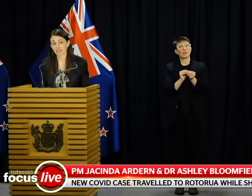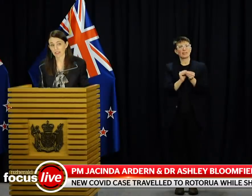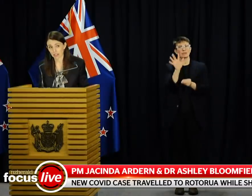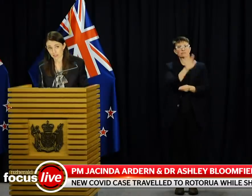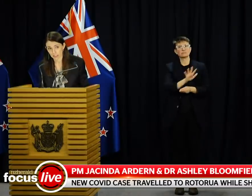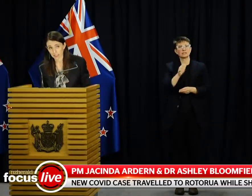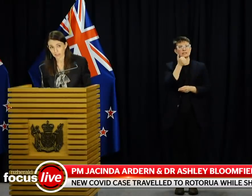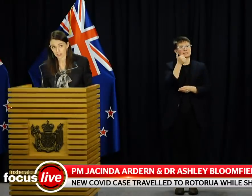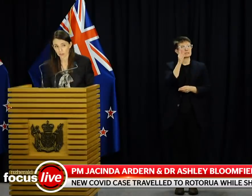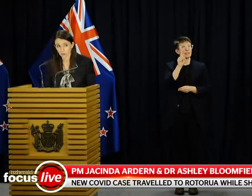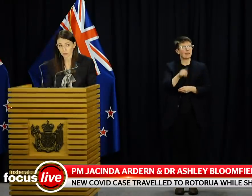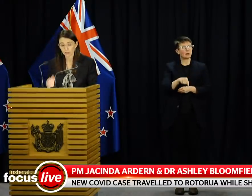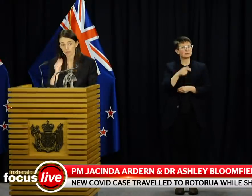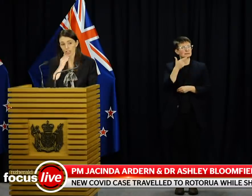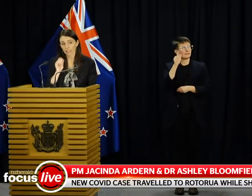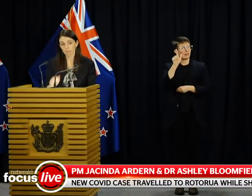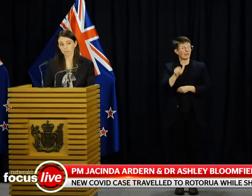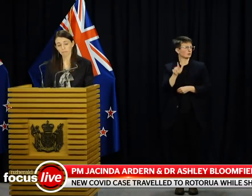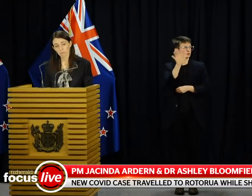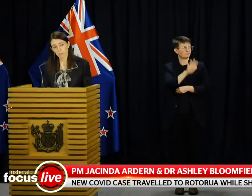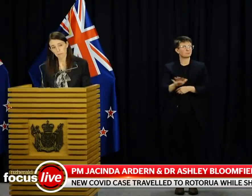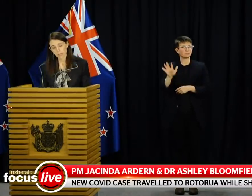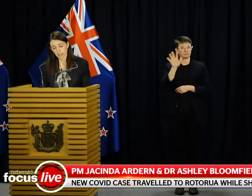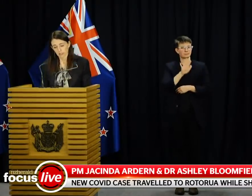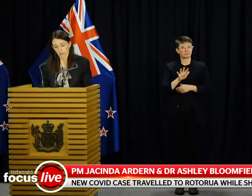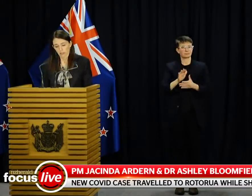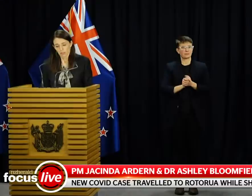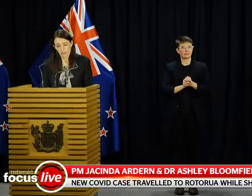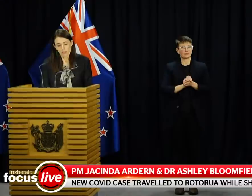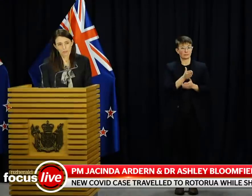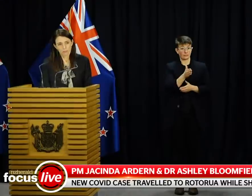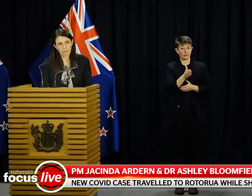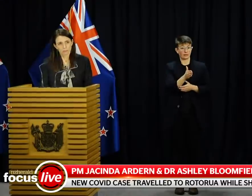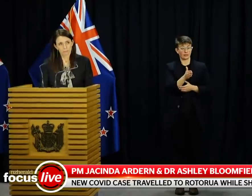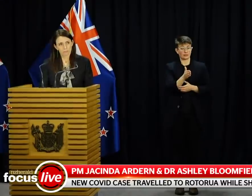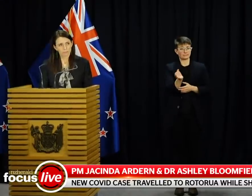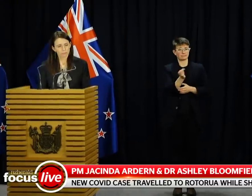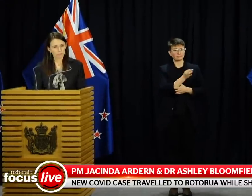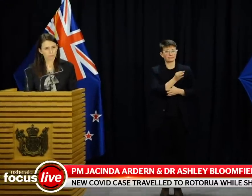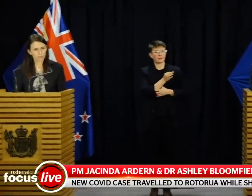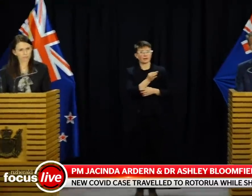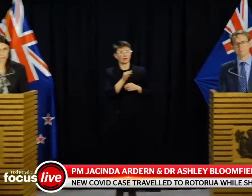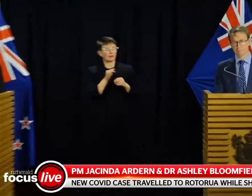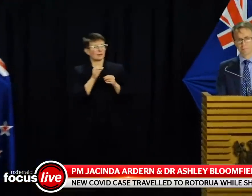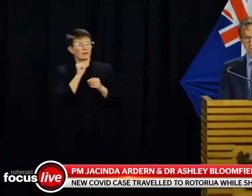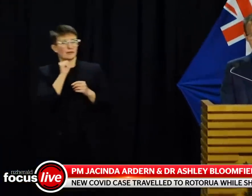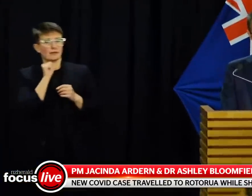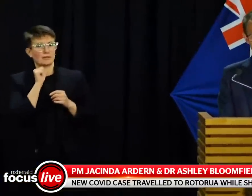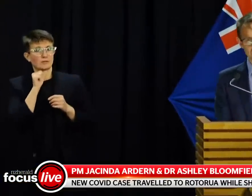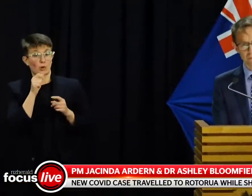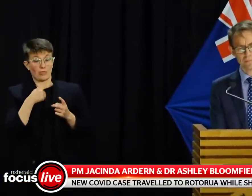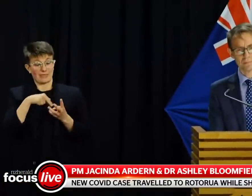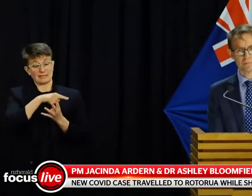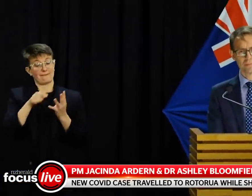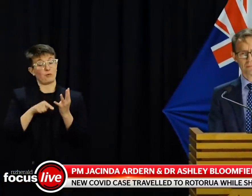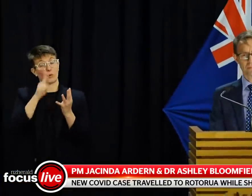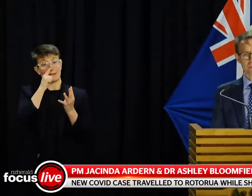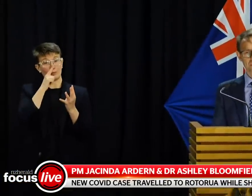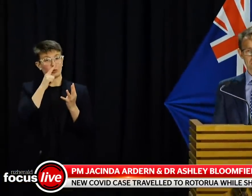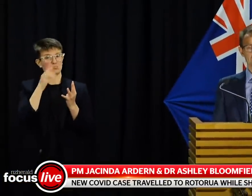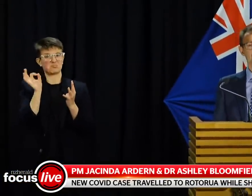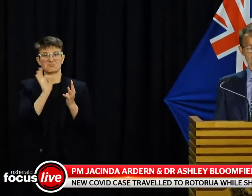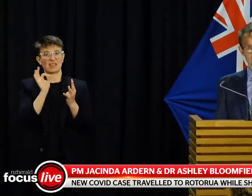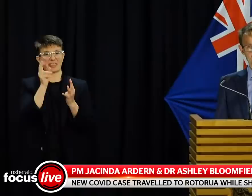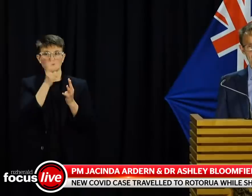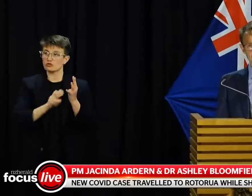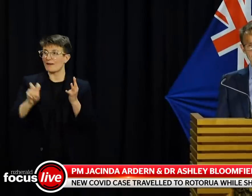6,000 to 7,000 individuals. Jackson. Dr. Bloomfield, given that these 4 people haven't travelled overseas recently, there are no known